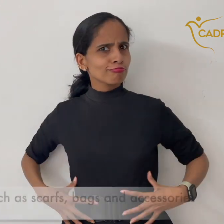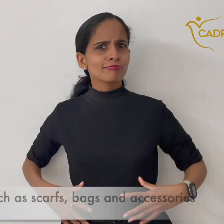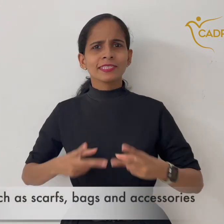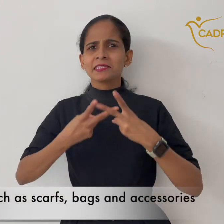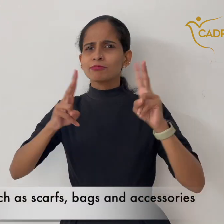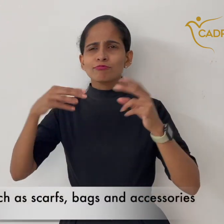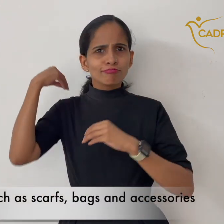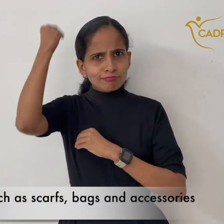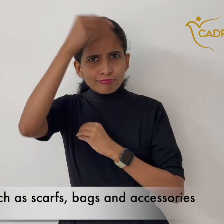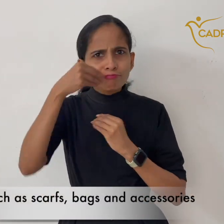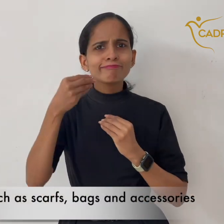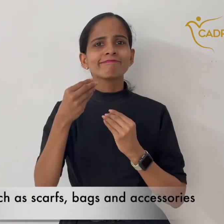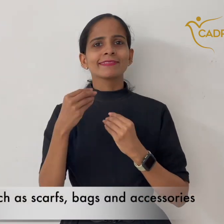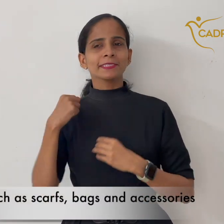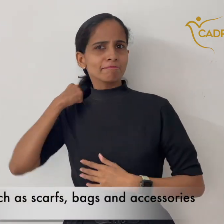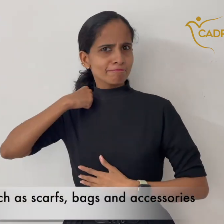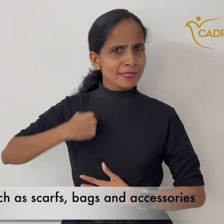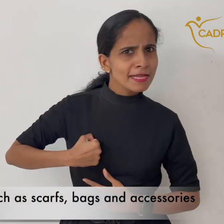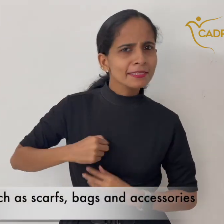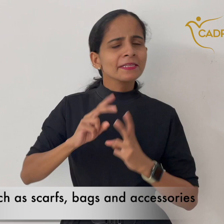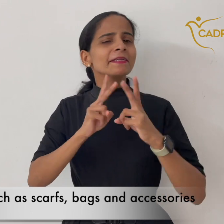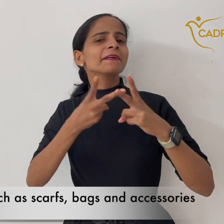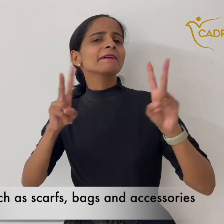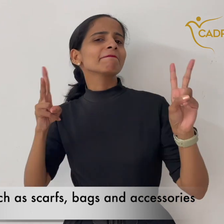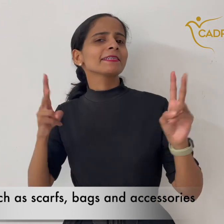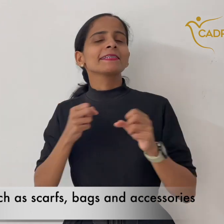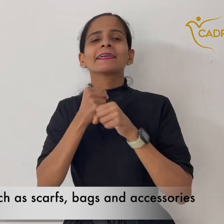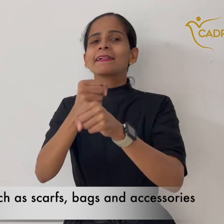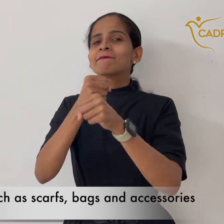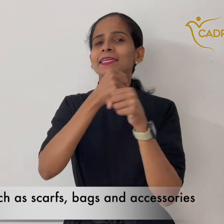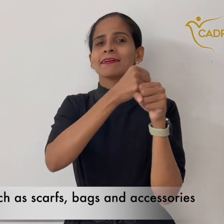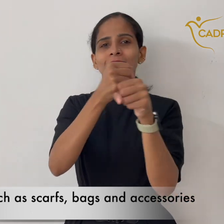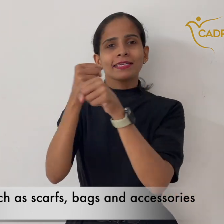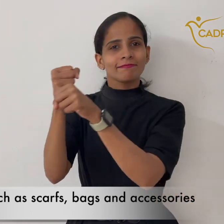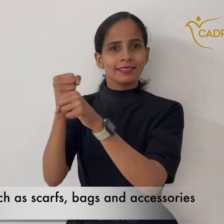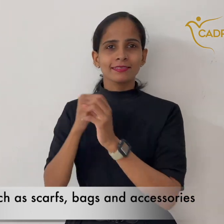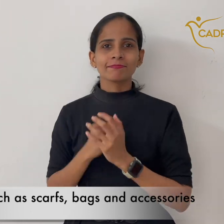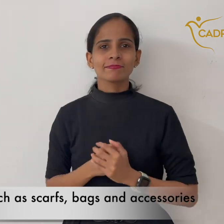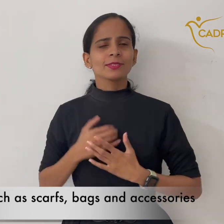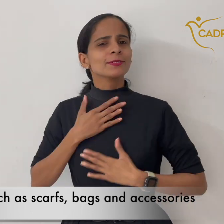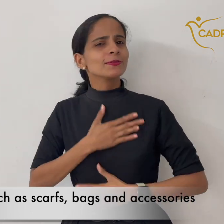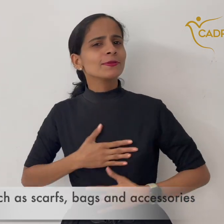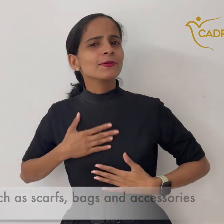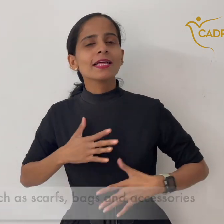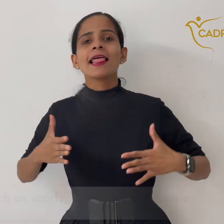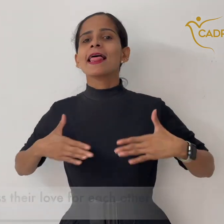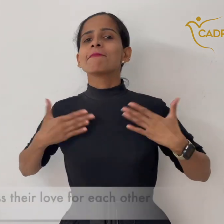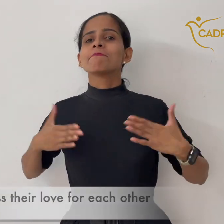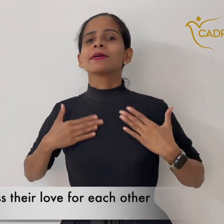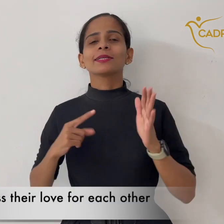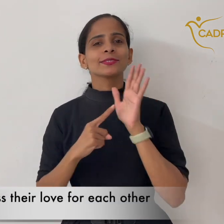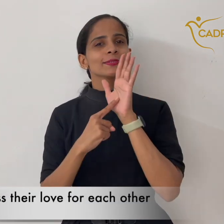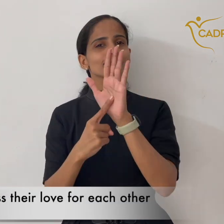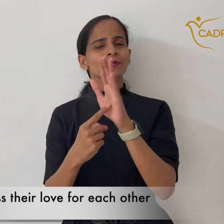clothing items such as scarves, bags, and accessories to express their love for each